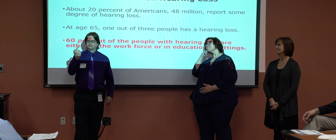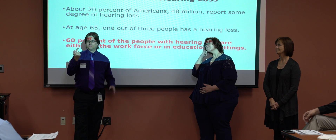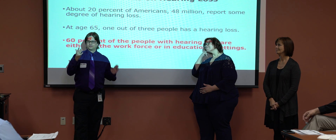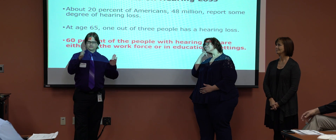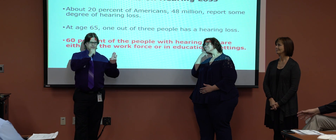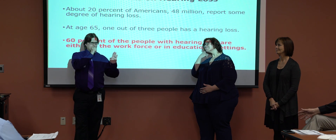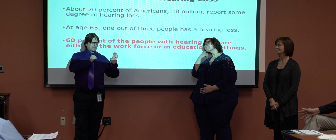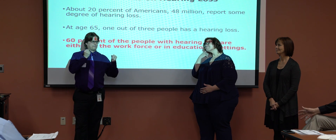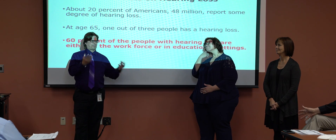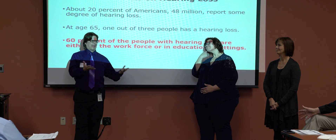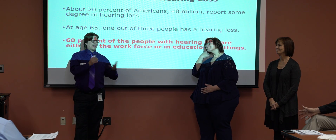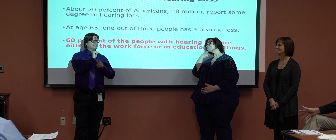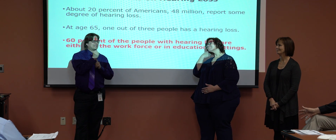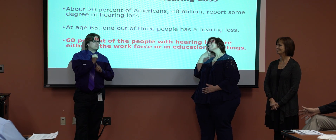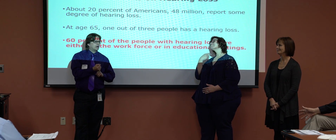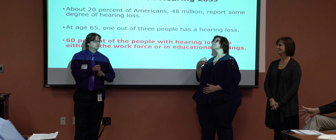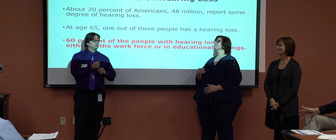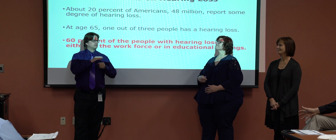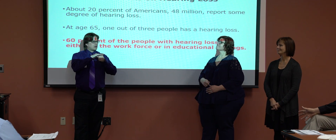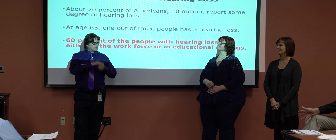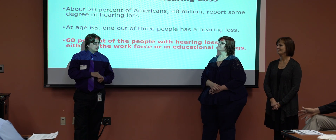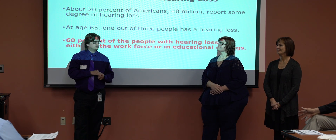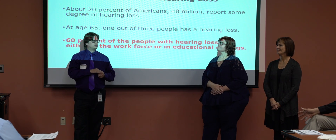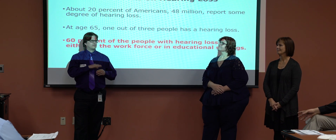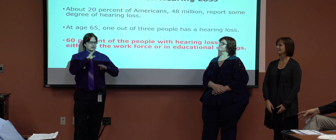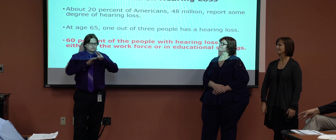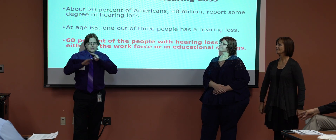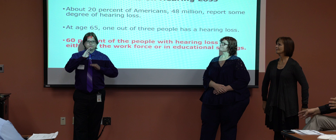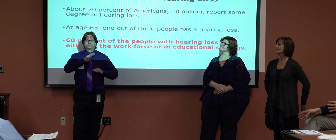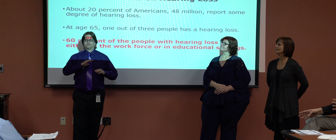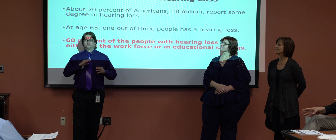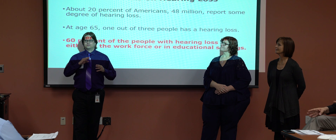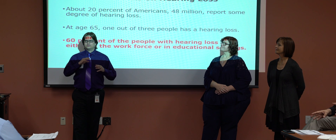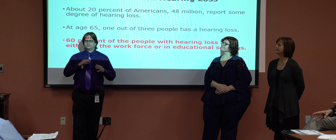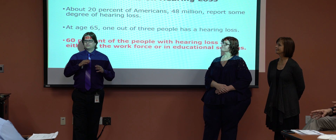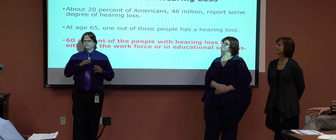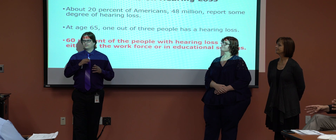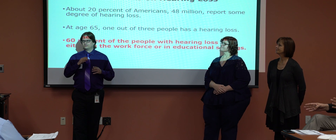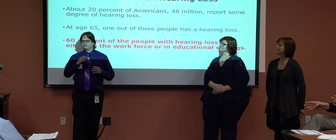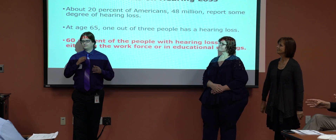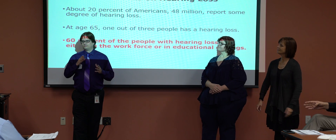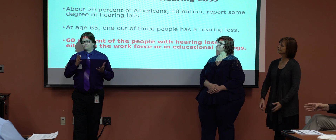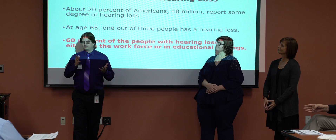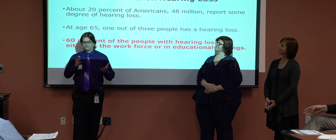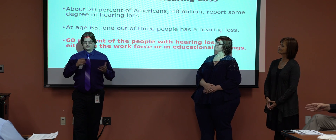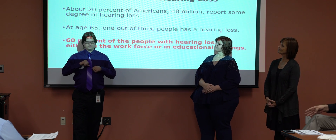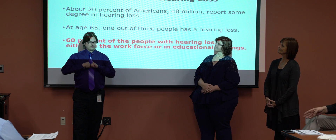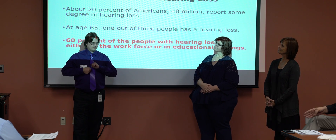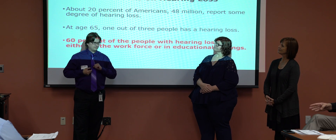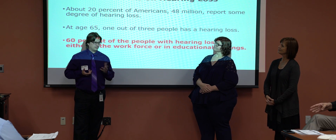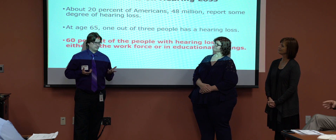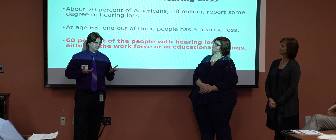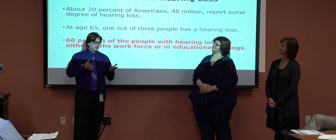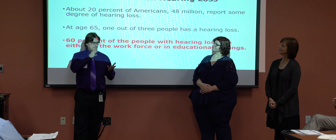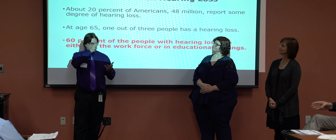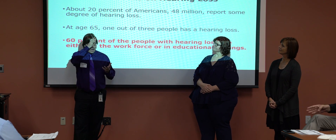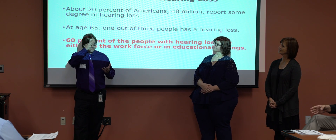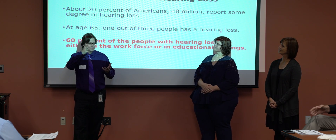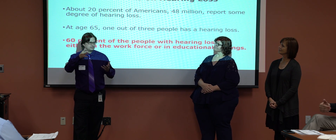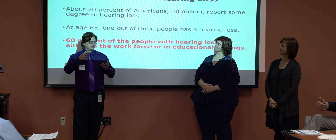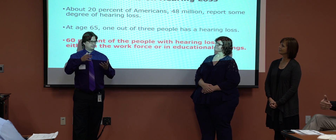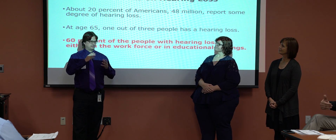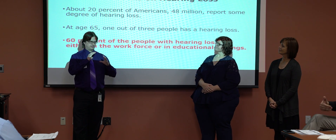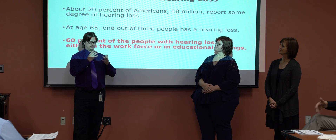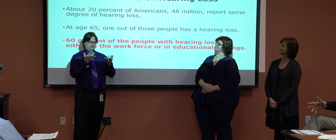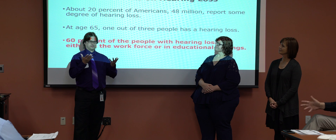old. So by the time they're 21, think of all the situations and the frustrations that they've gone through from 14 to age 21